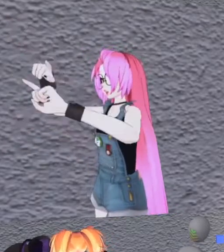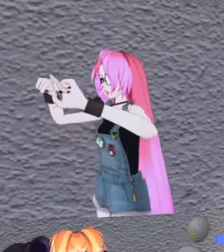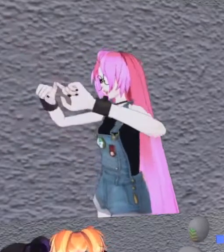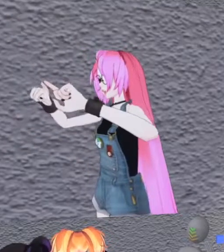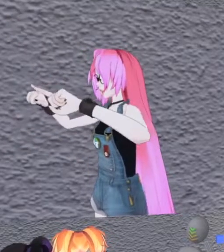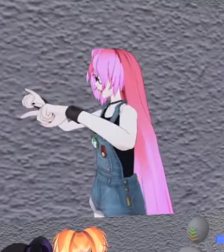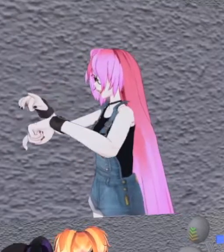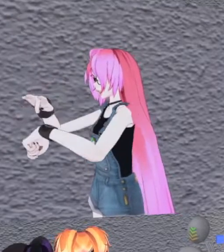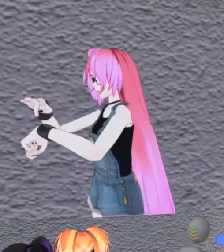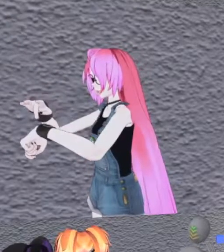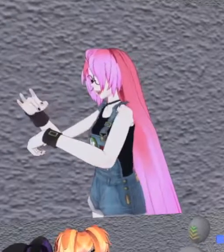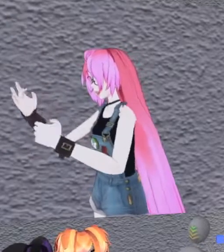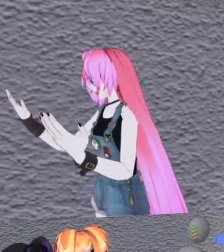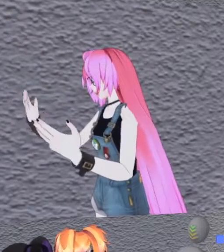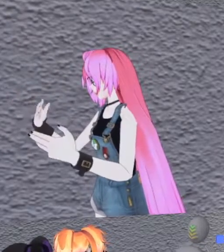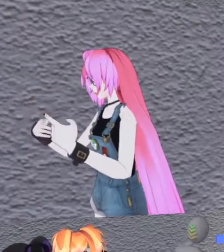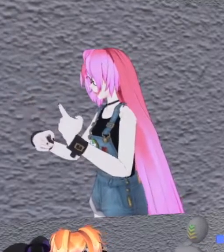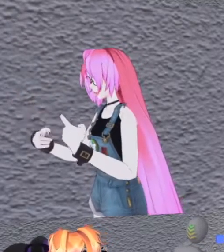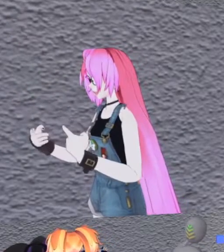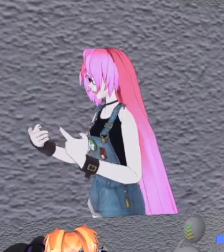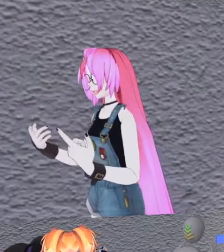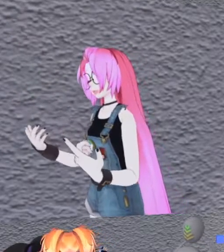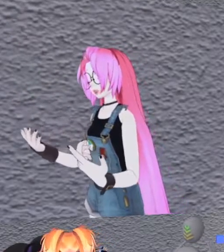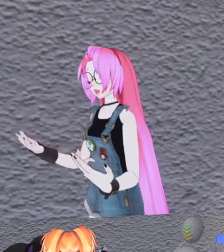different planets. I sign that.